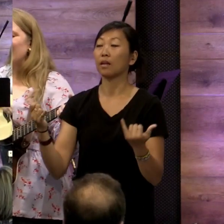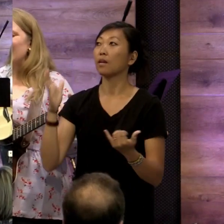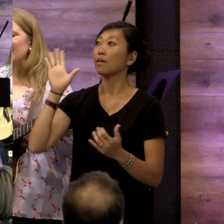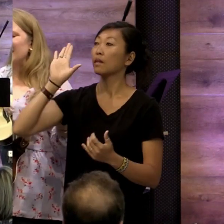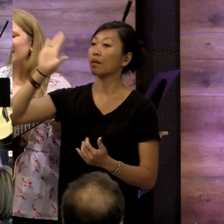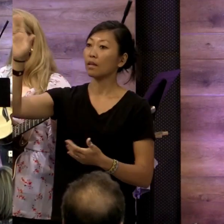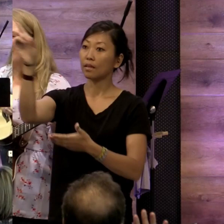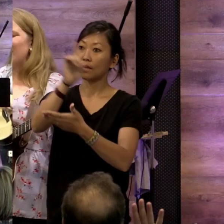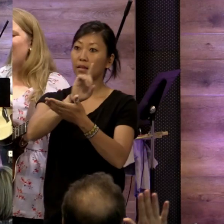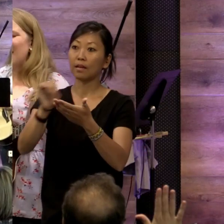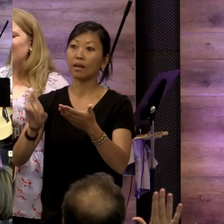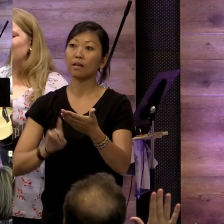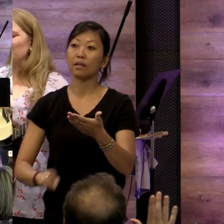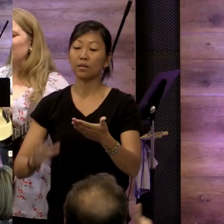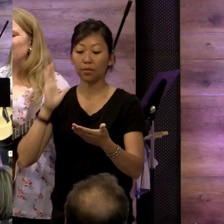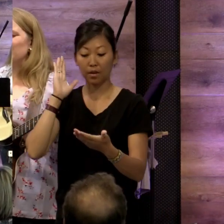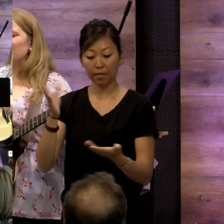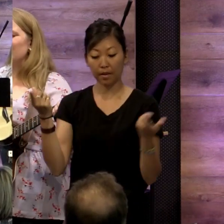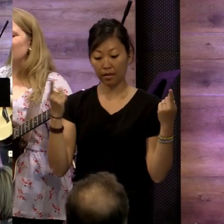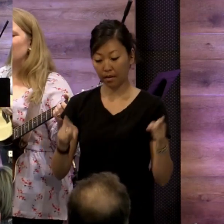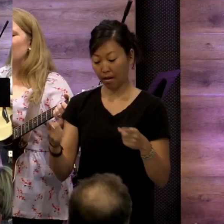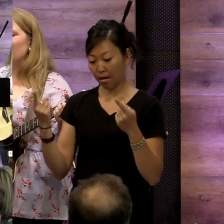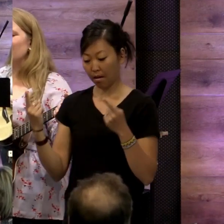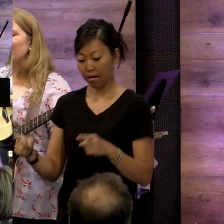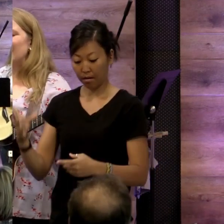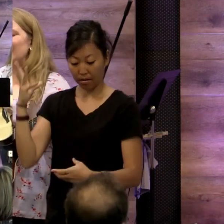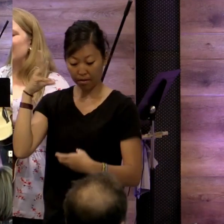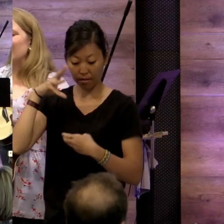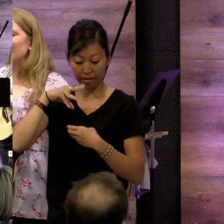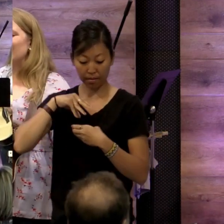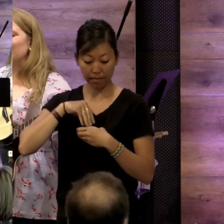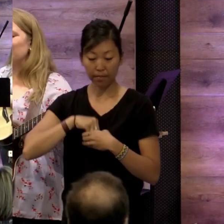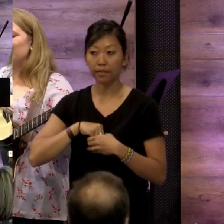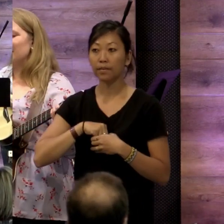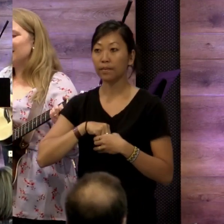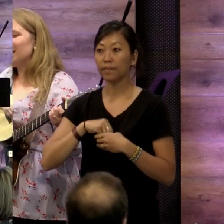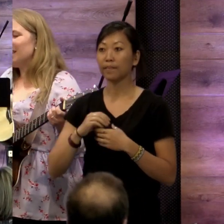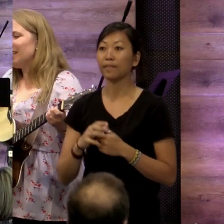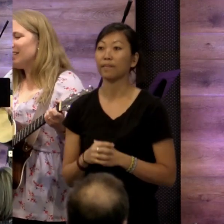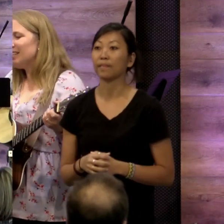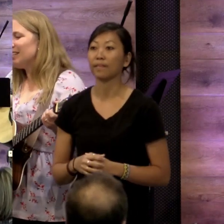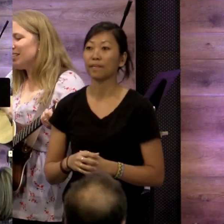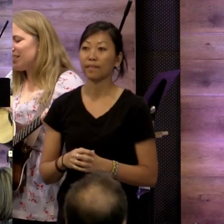he designs will be done in me.